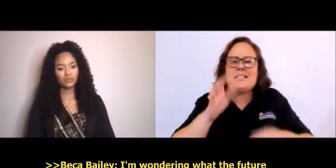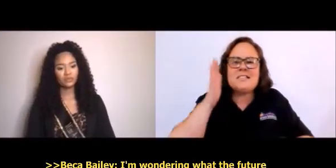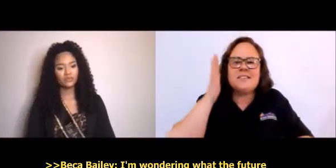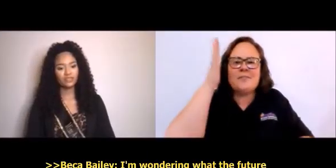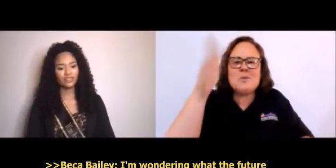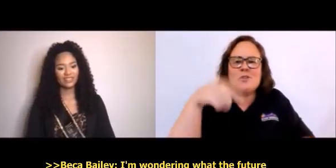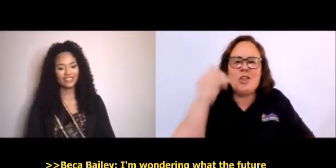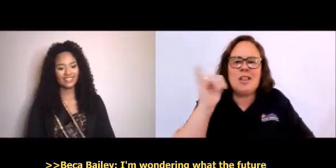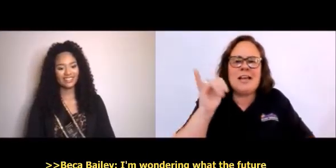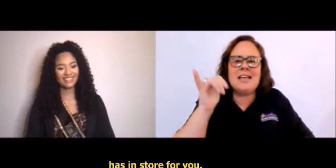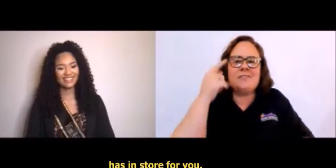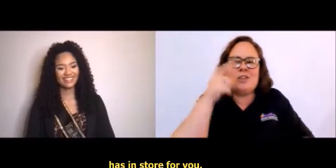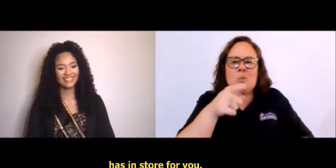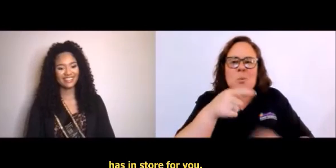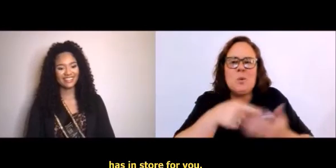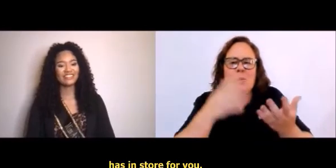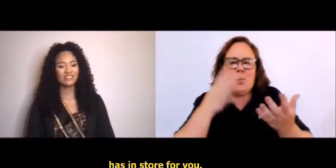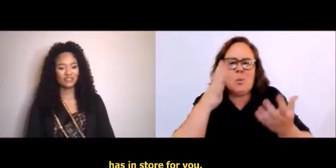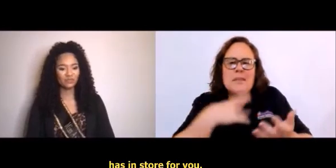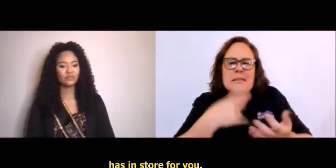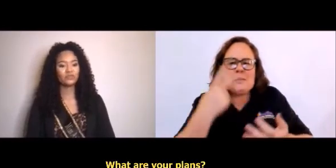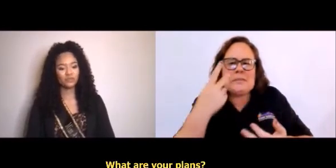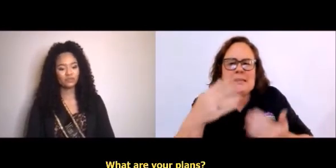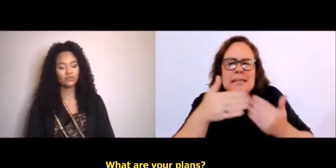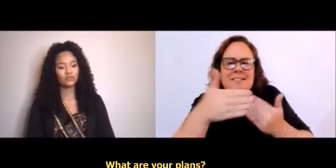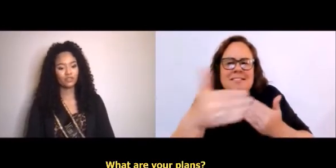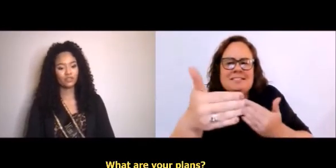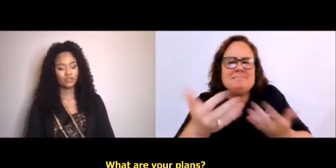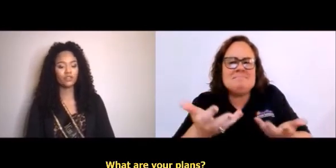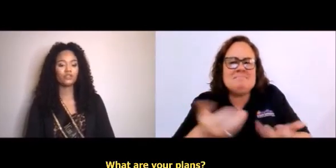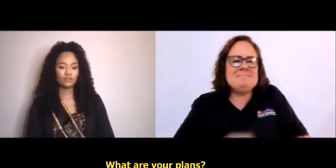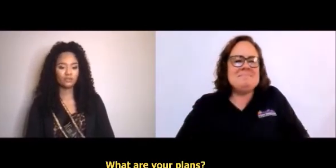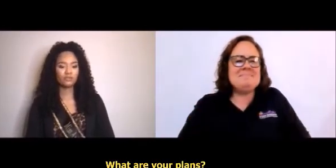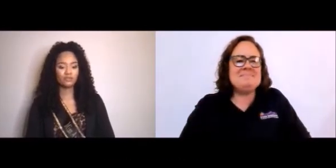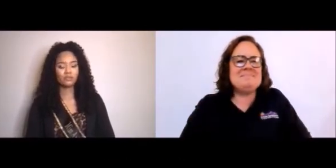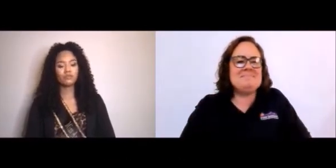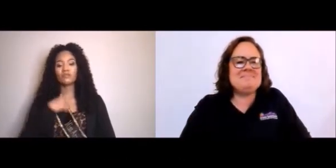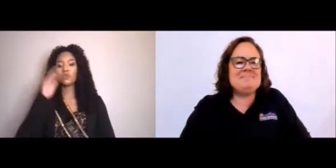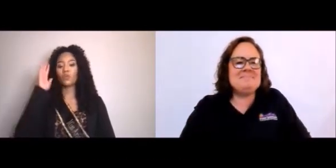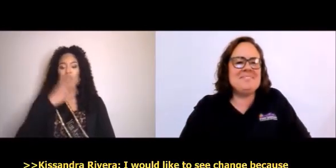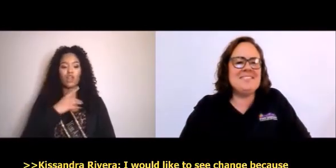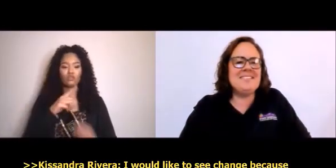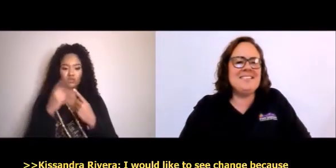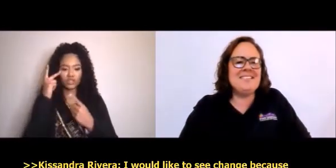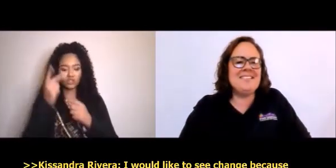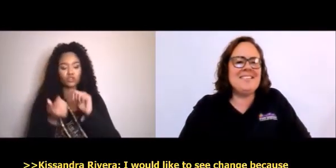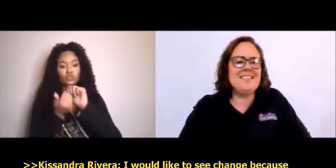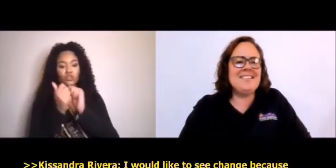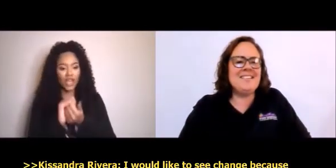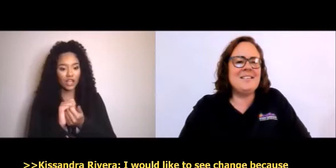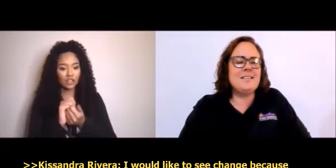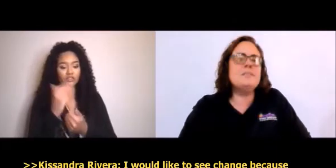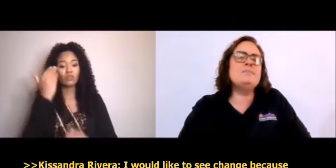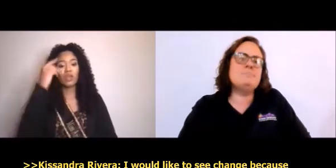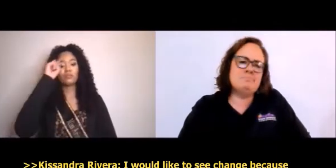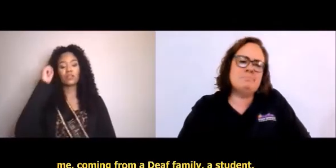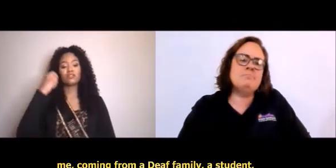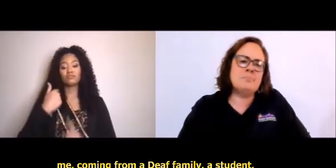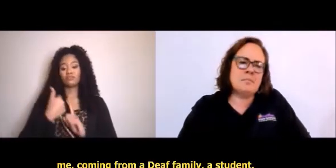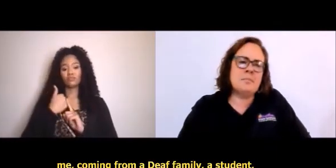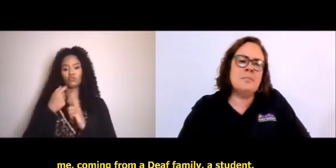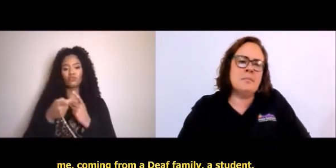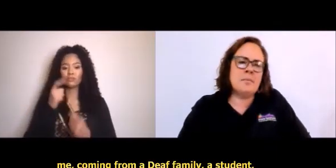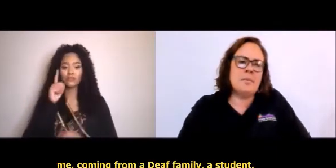I'm wondering what the future has in store for you. What are your plans? I would like to see change